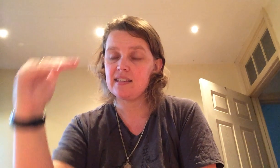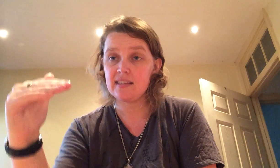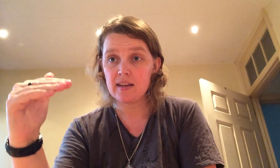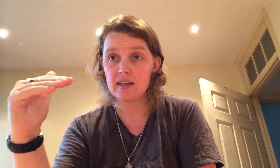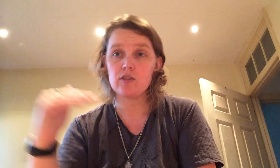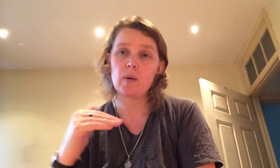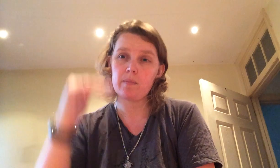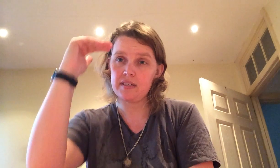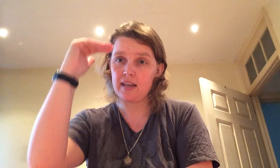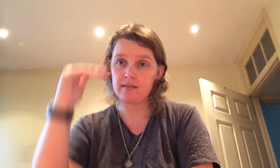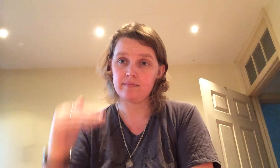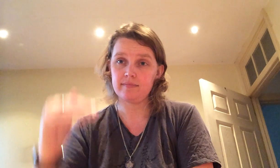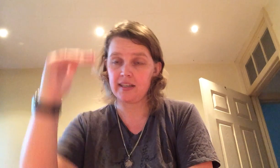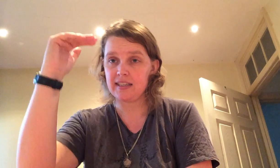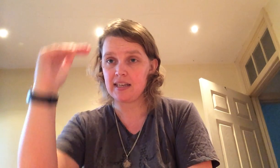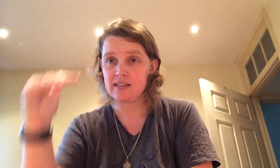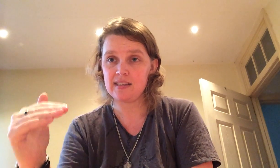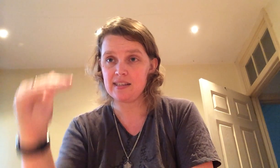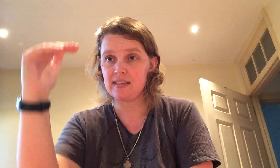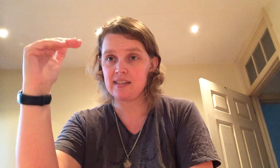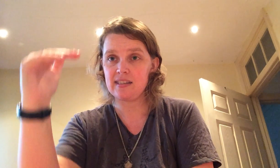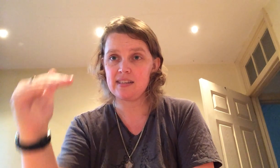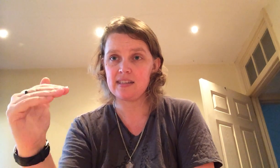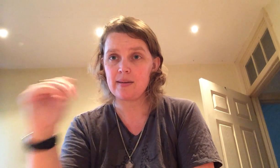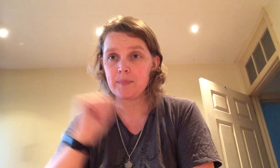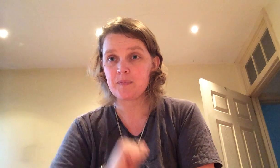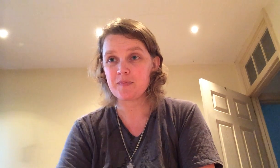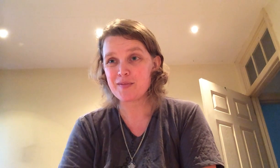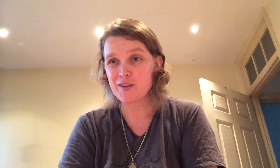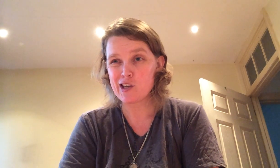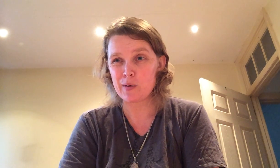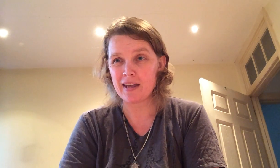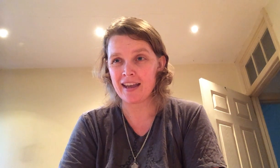z, and you up and down like a Z. Z. Okay.